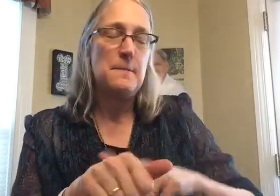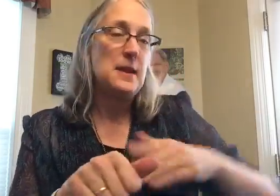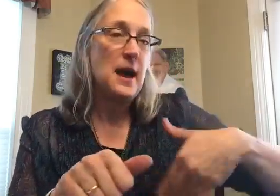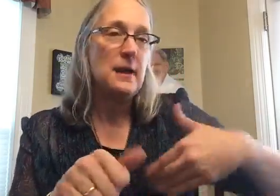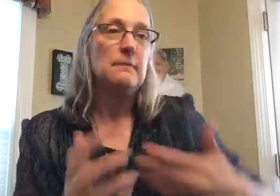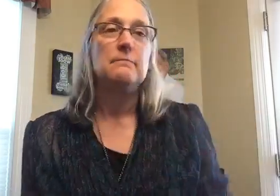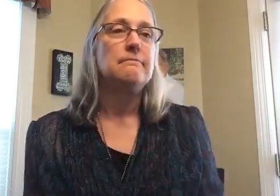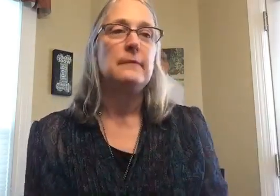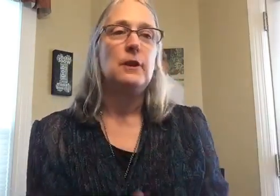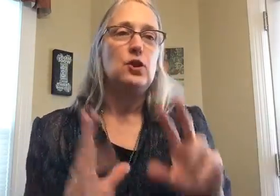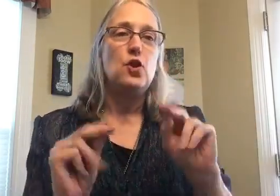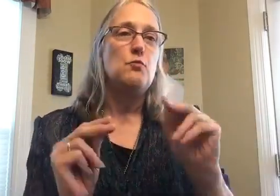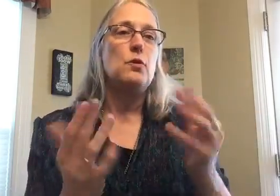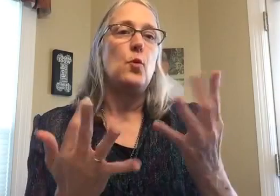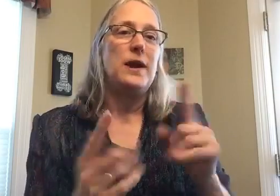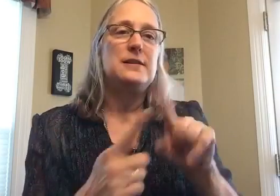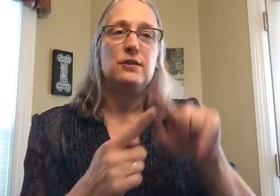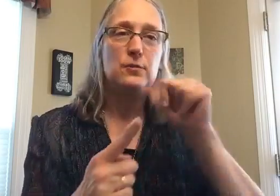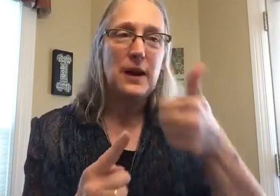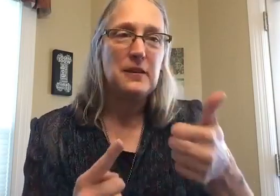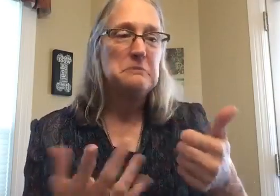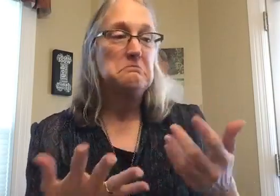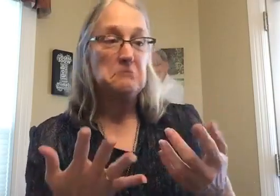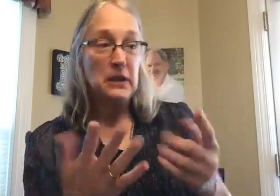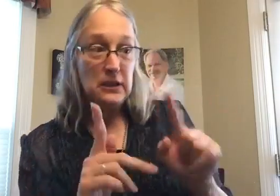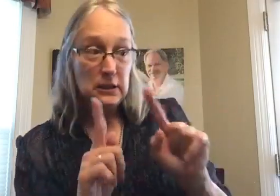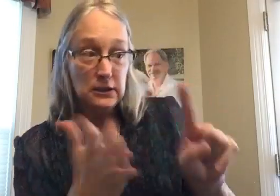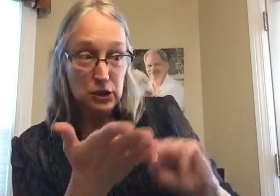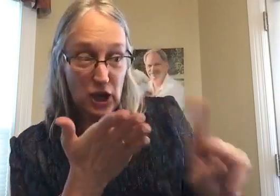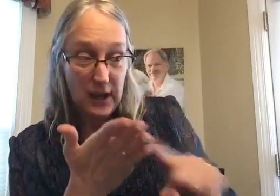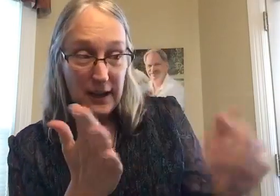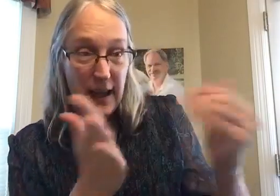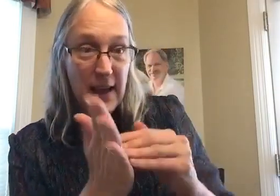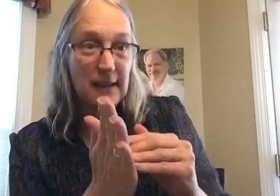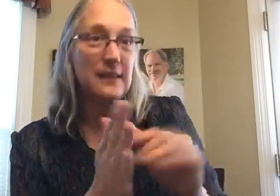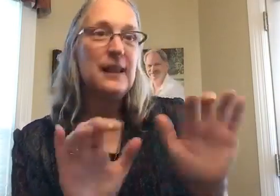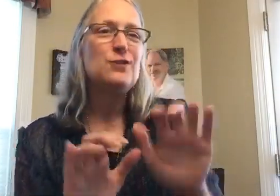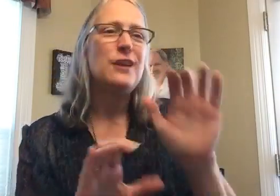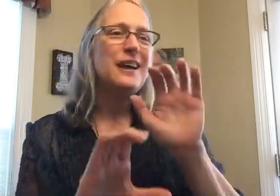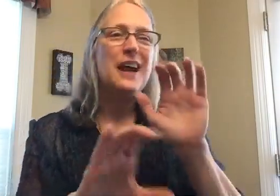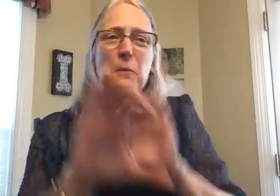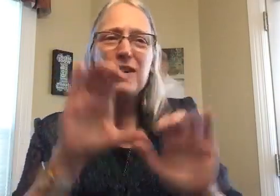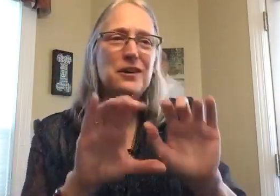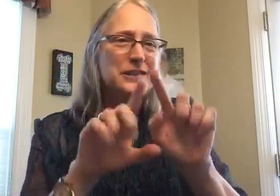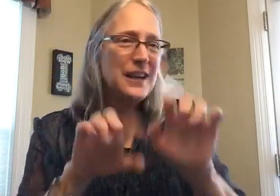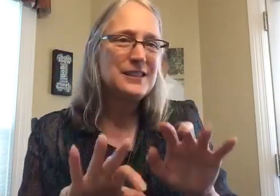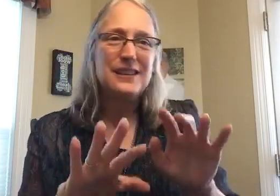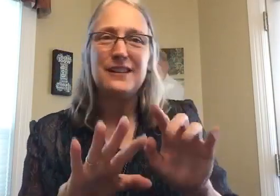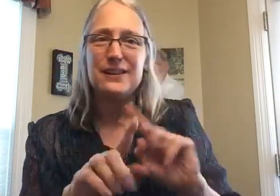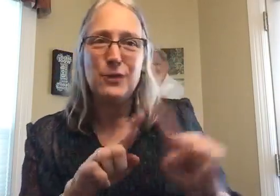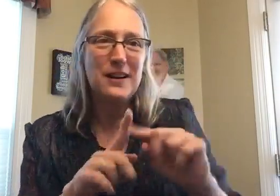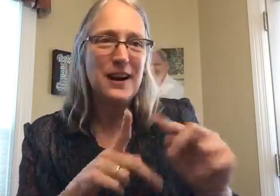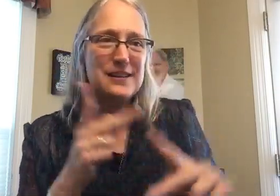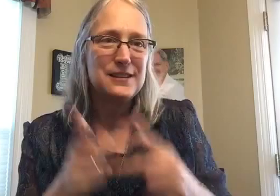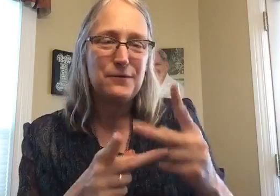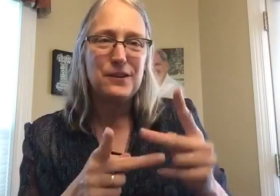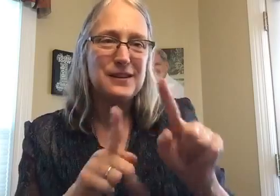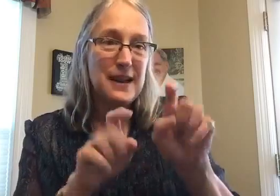yet, nope, wait till tomorrow. Check again. They do like chemical testing. They do all kinds of different